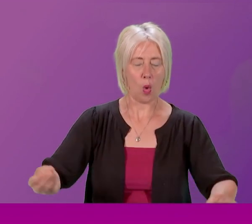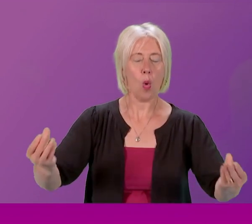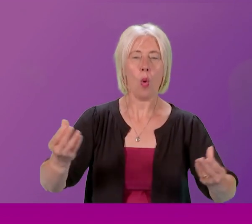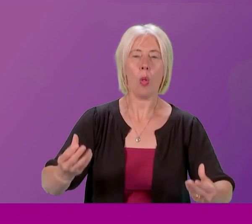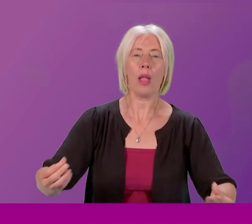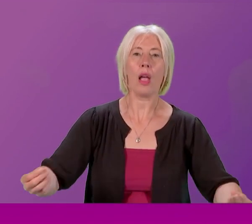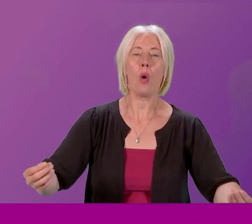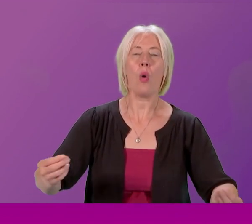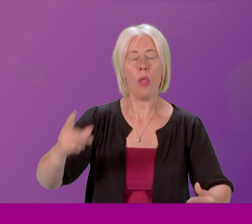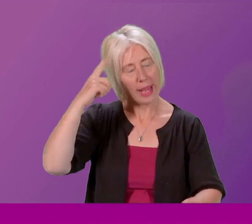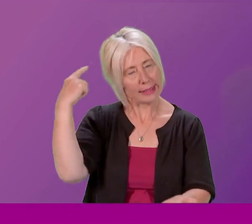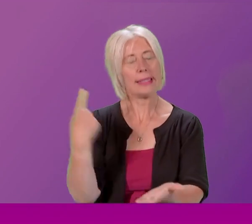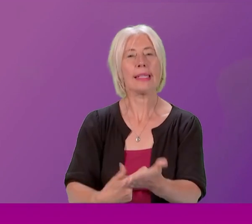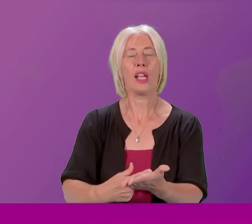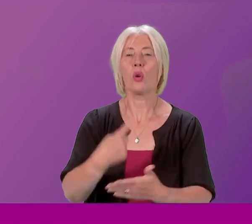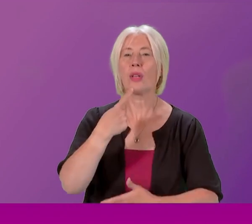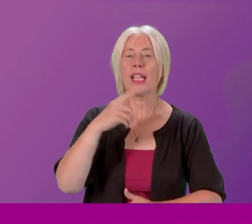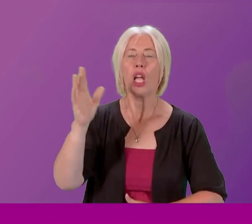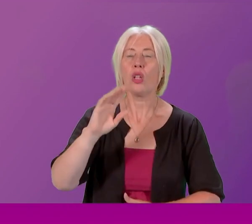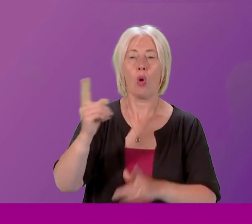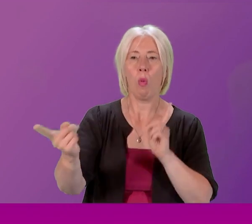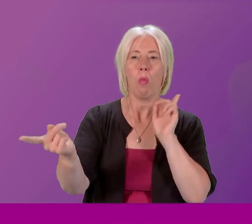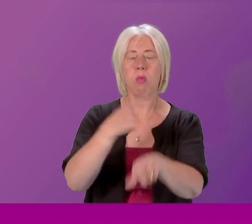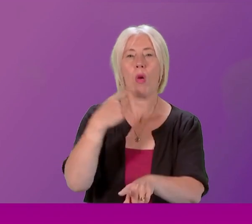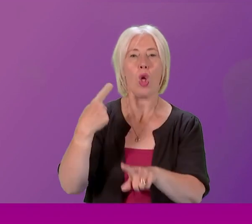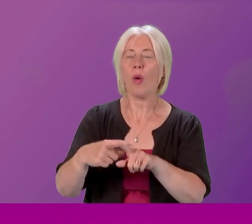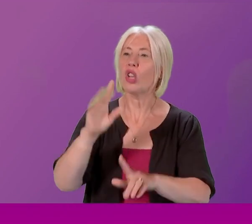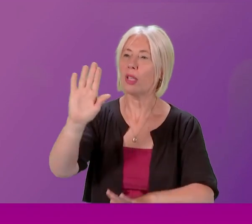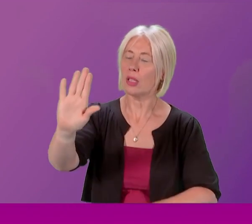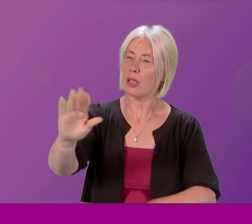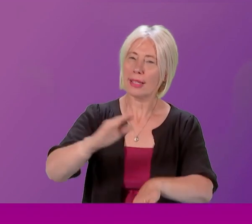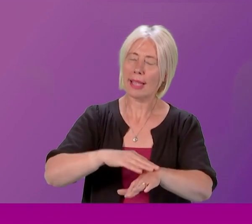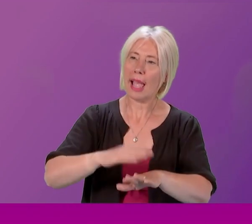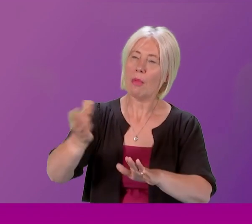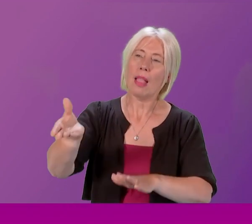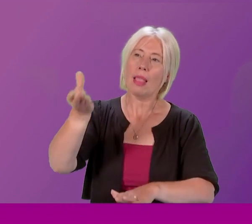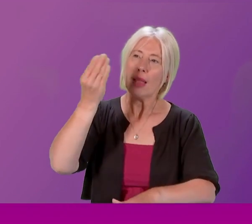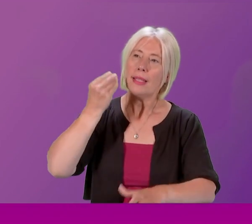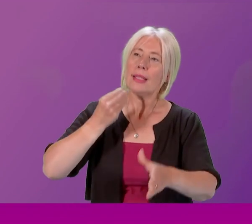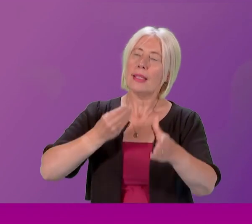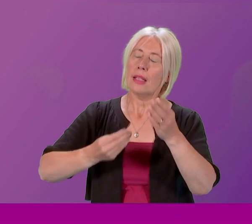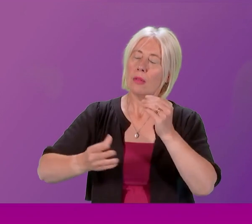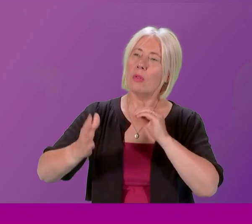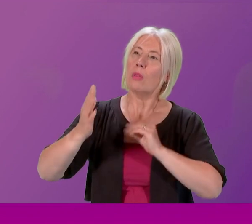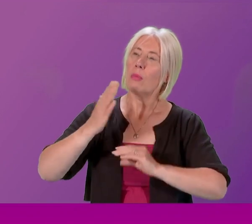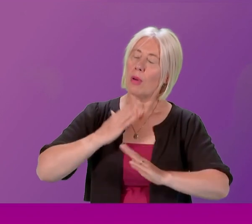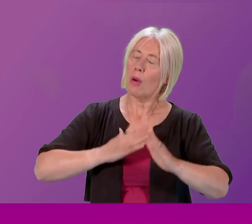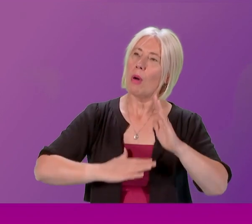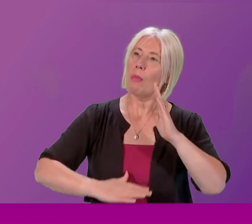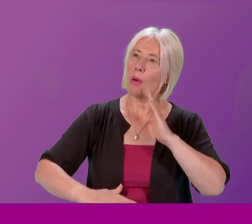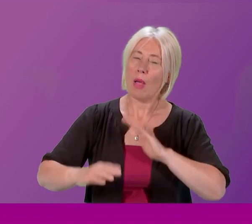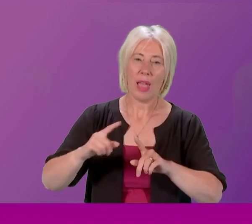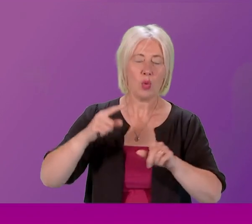And then you can make your decision thereafter. And it made all the difference to her. I mean, this is why we listen to